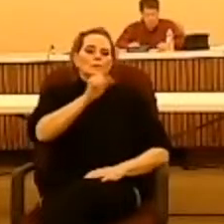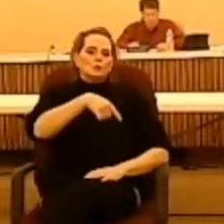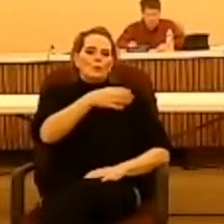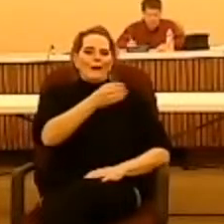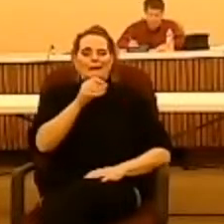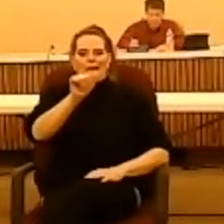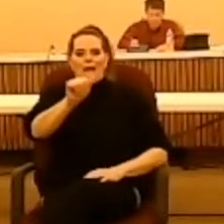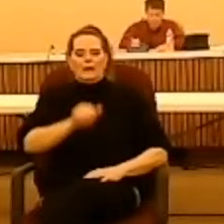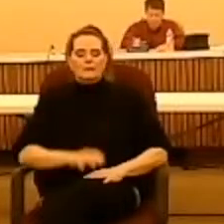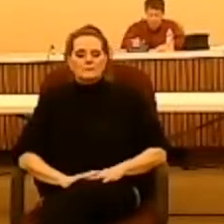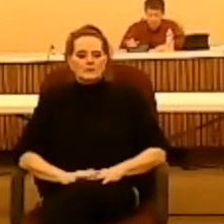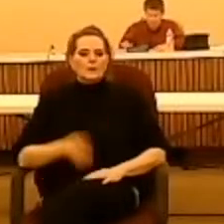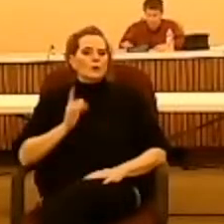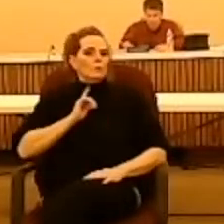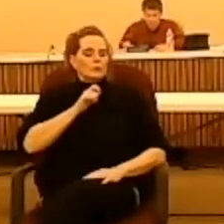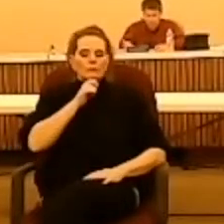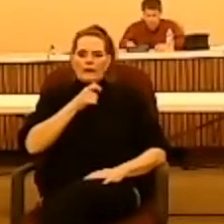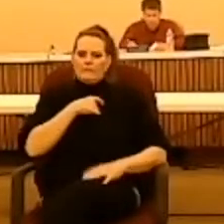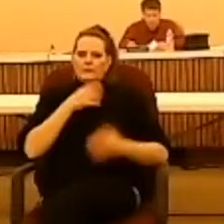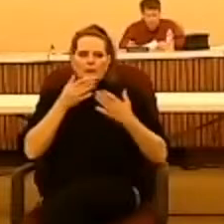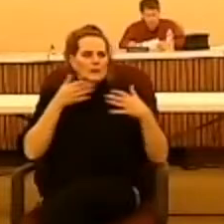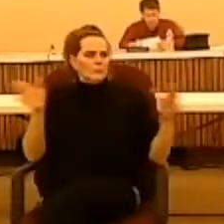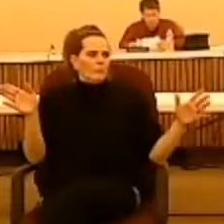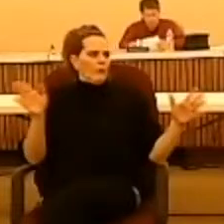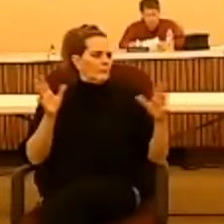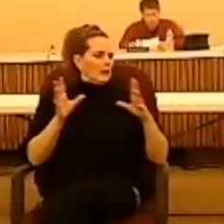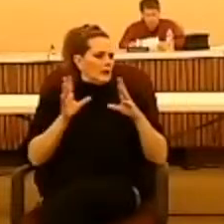We do not have any public hearings,